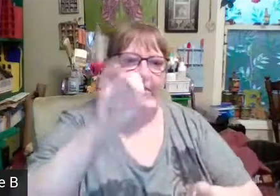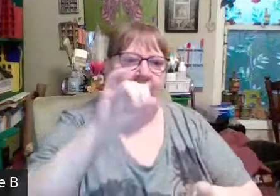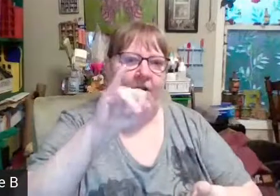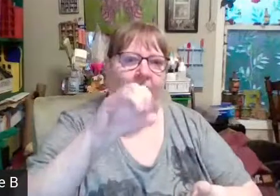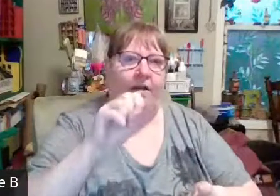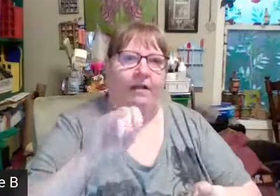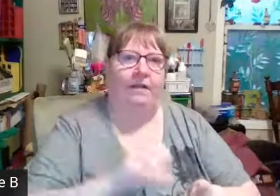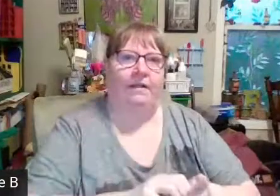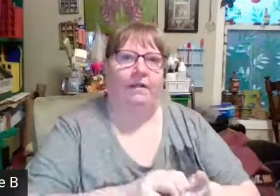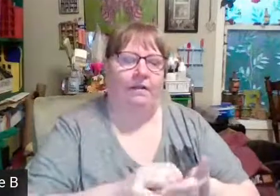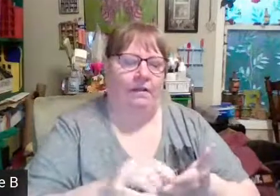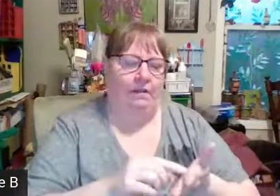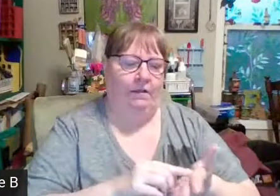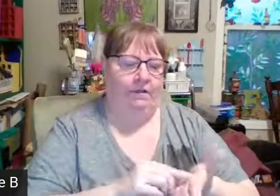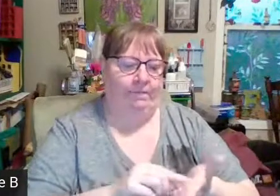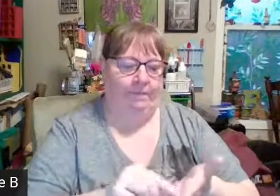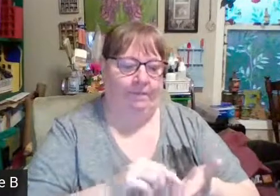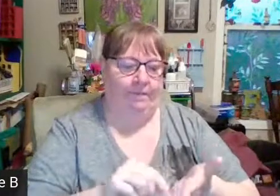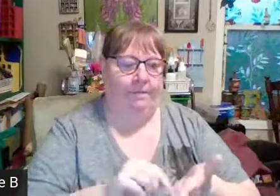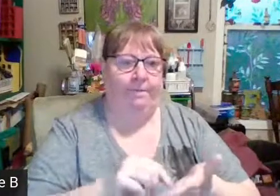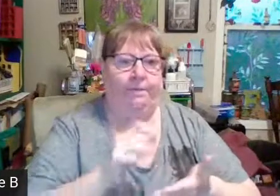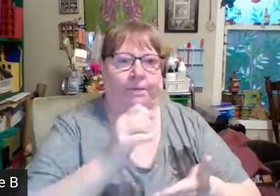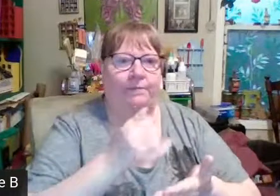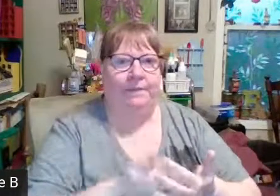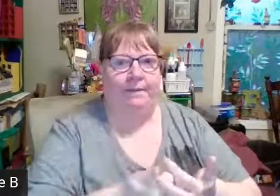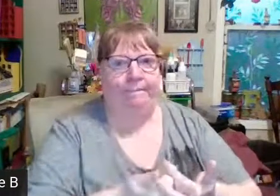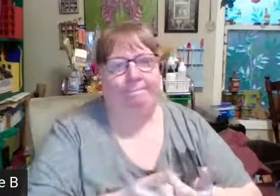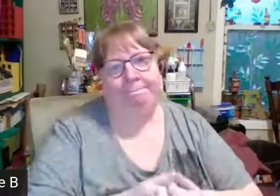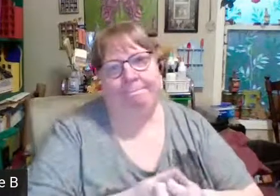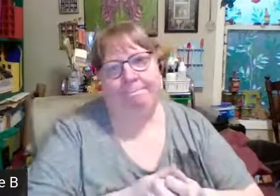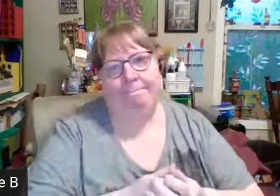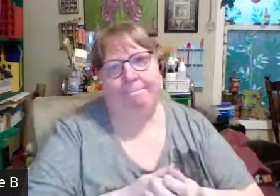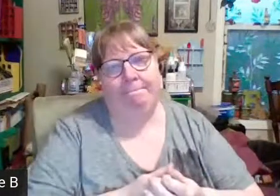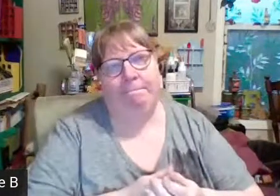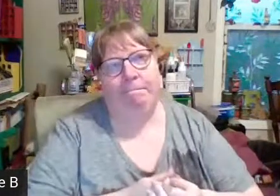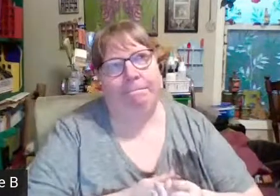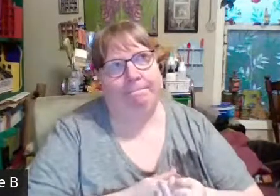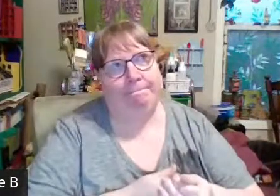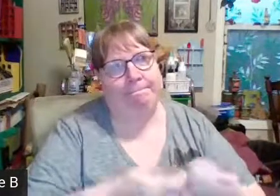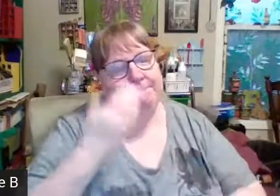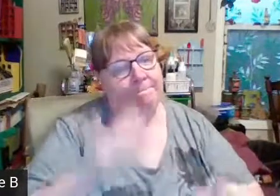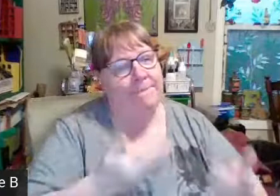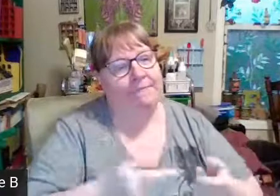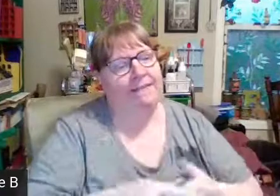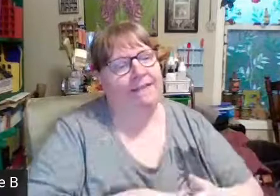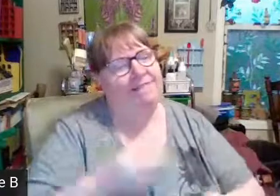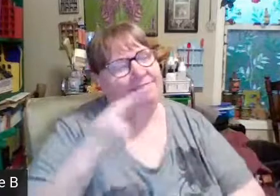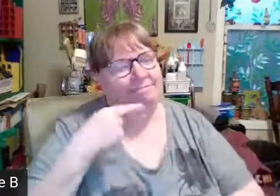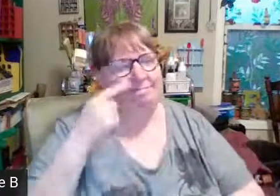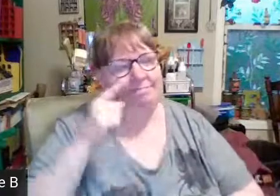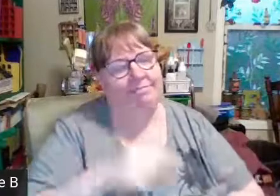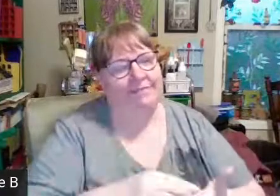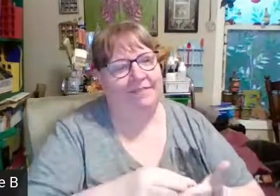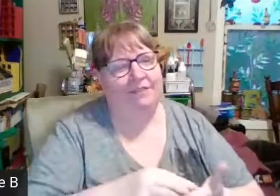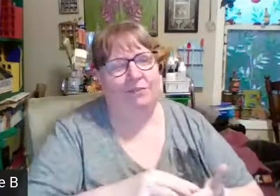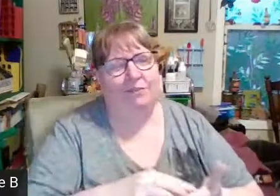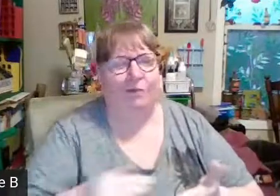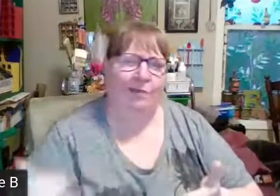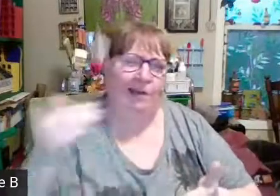this discussion today, I feel like, you know, maybe I need to add a section that says likes, you know, kind of like where